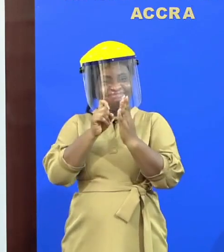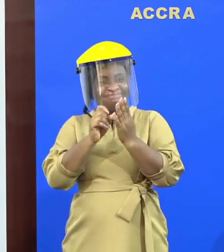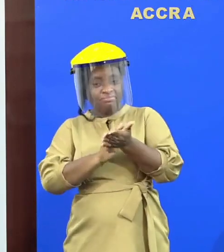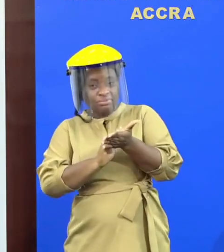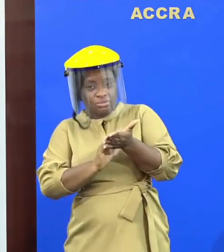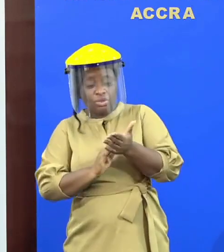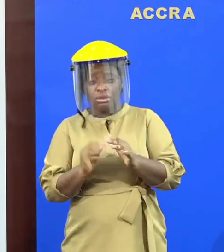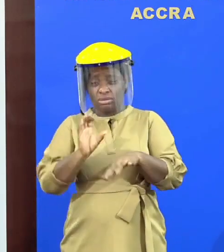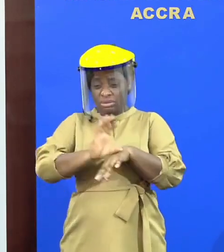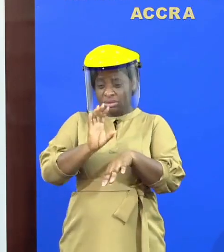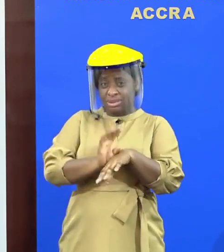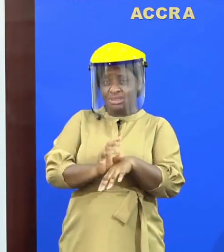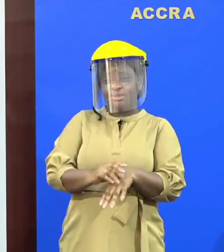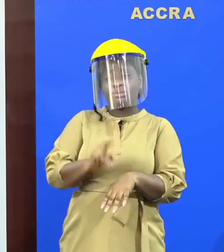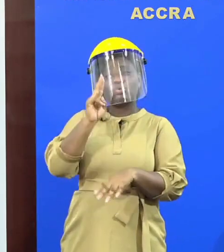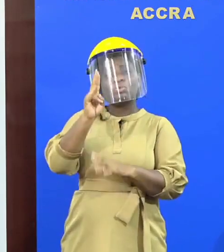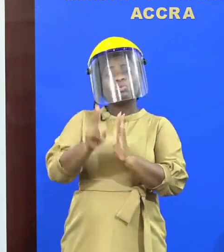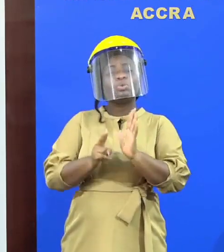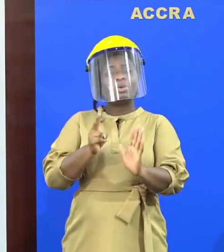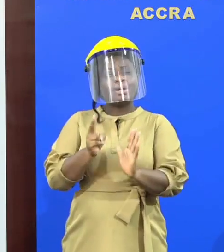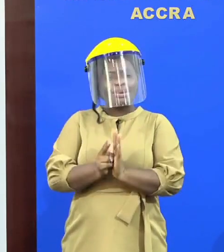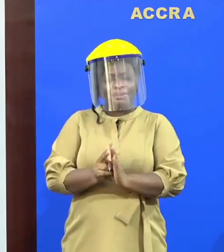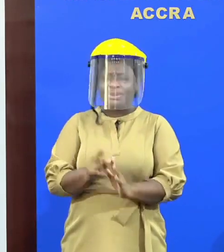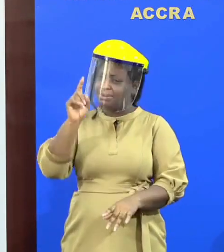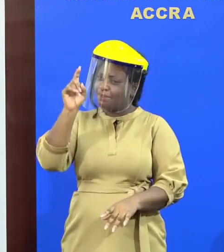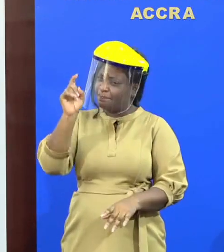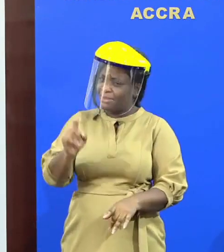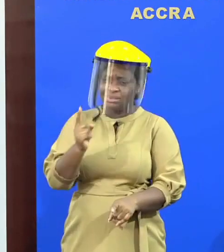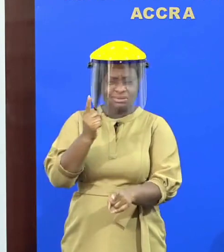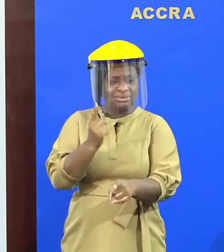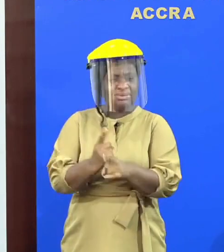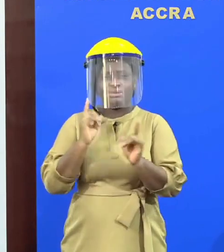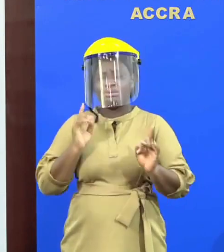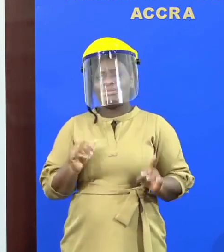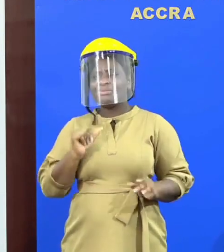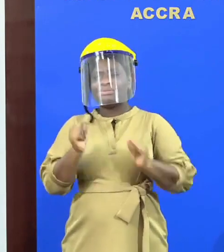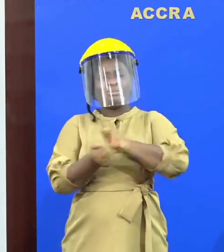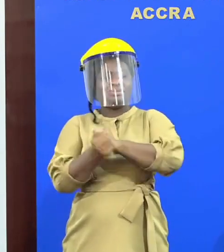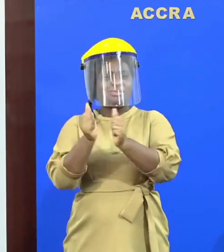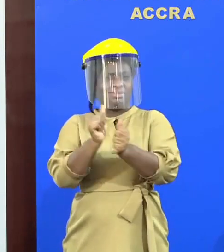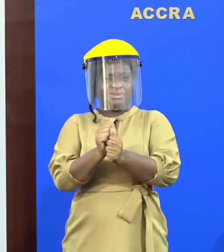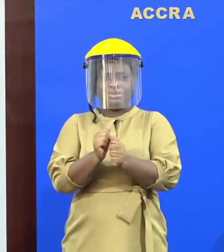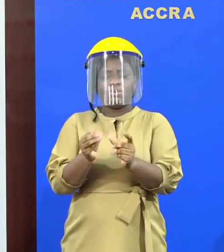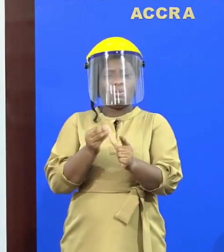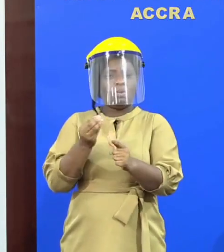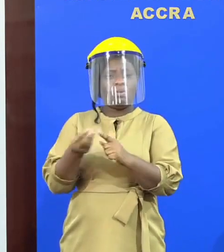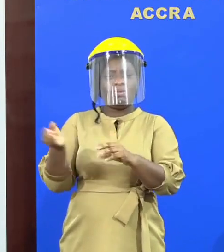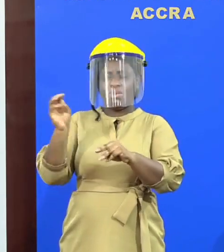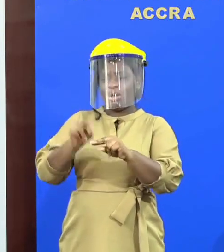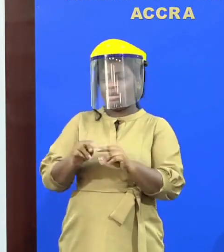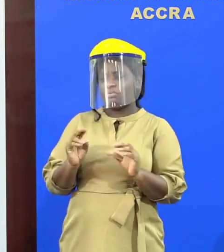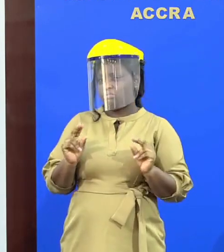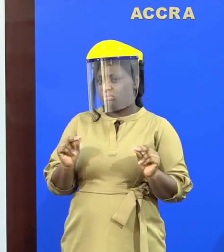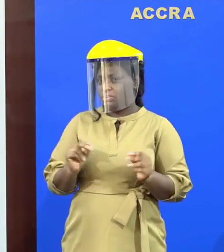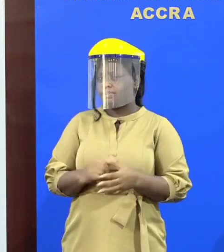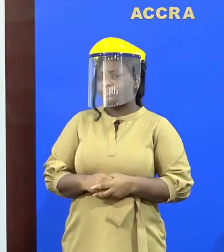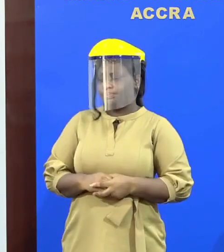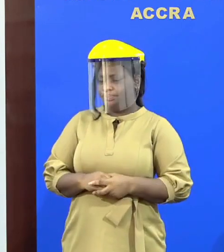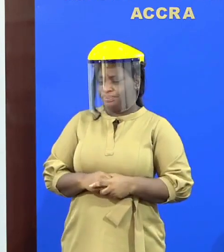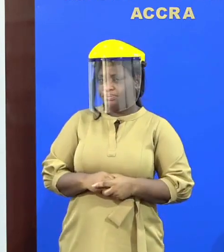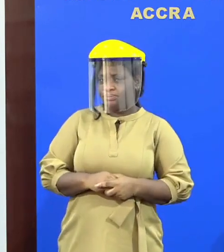ensure that the duration of stays within the 2 hours that has been recommended as part of the restriction and